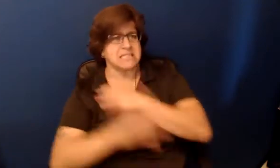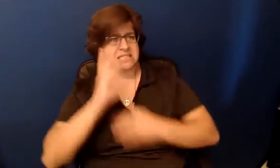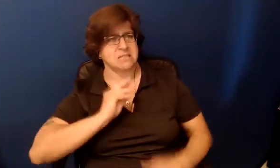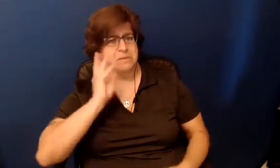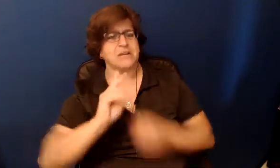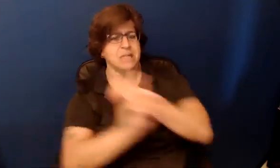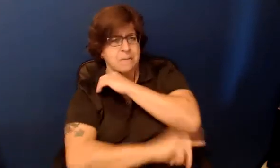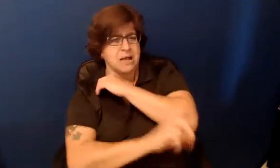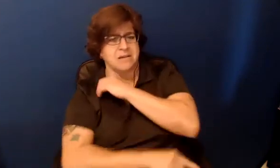be punished."